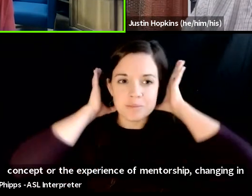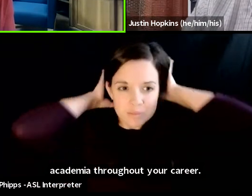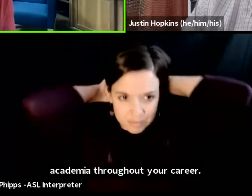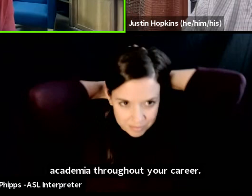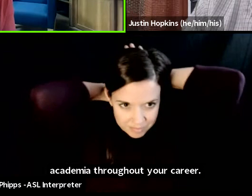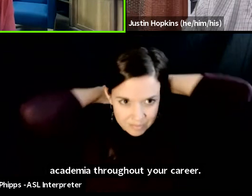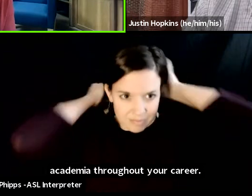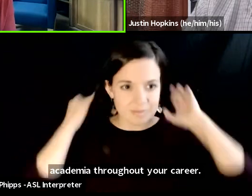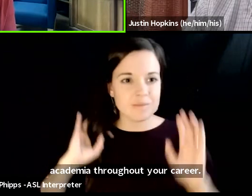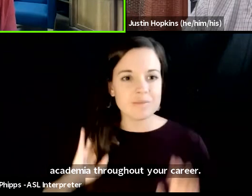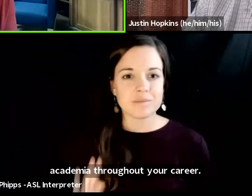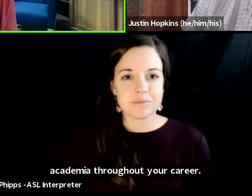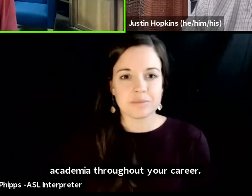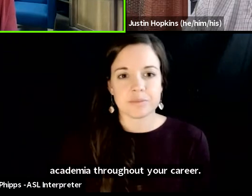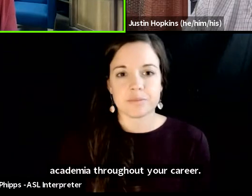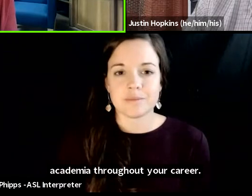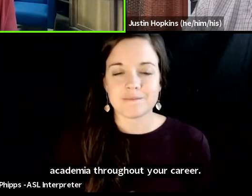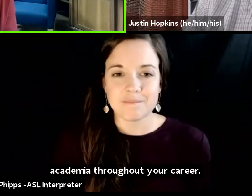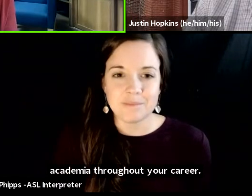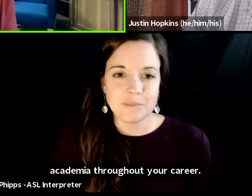that's an excellent question.